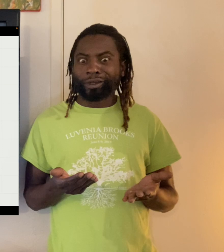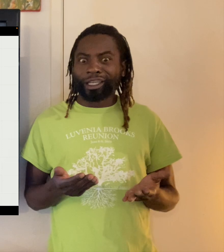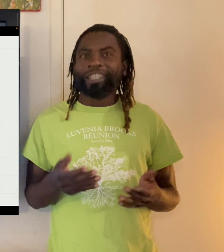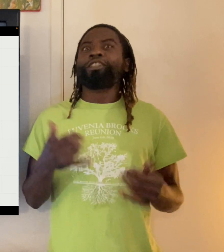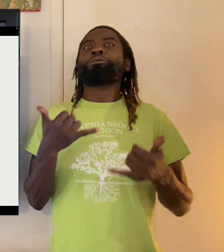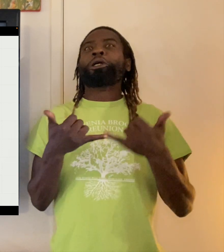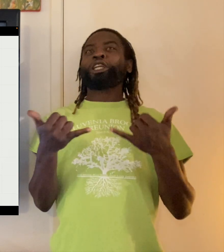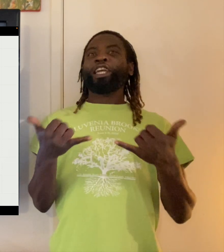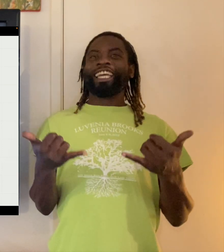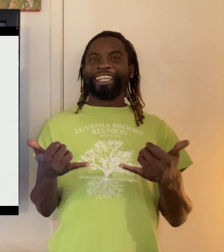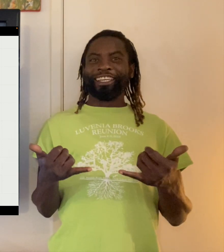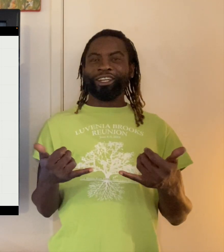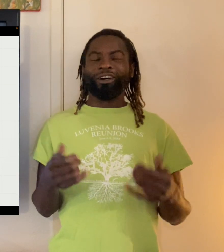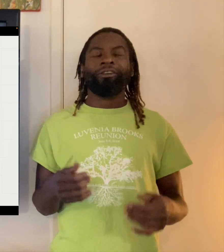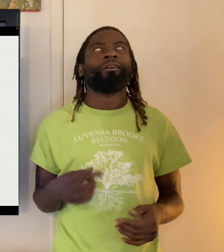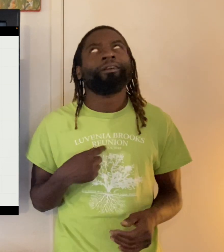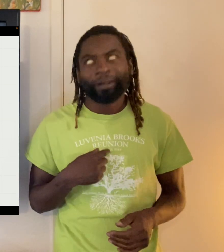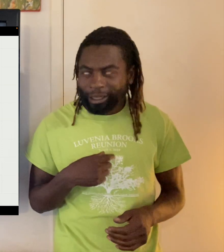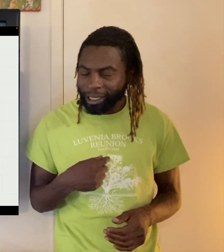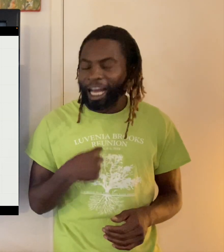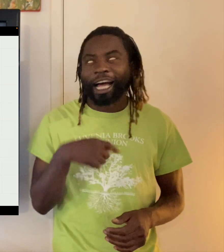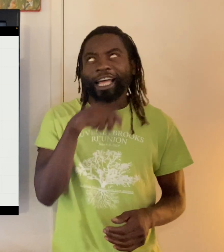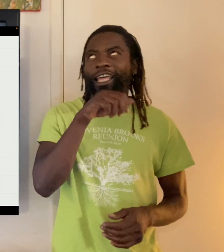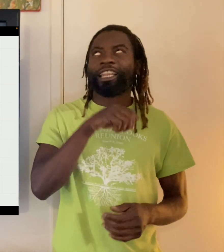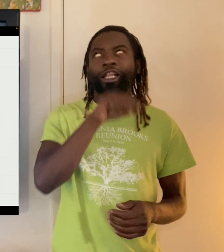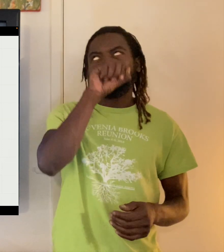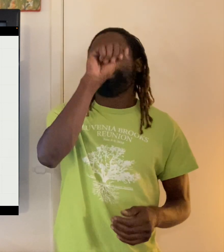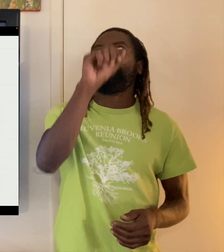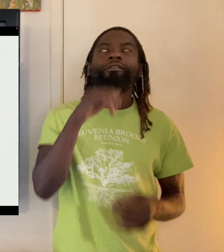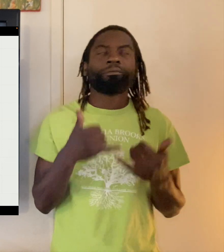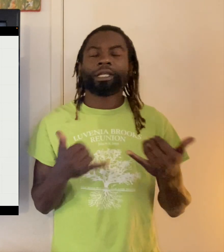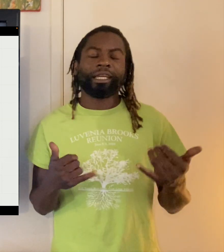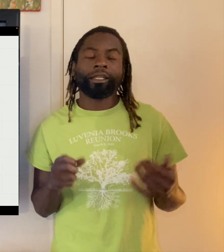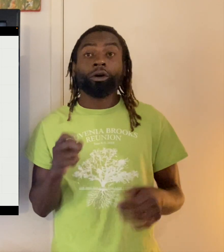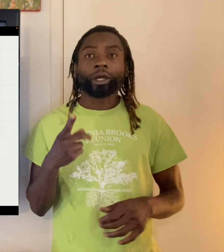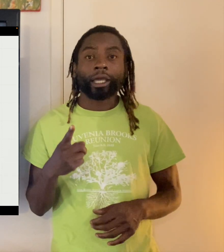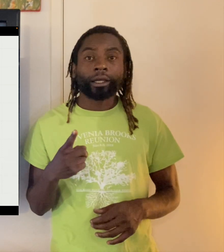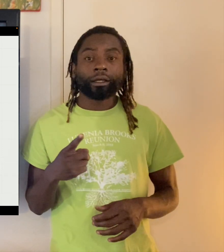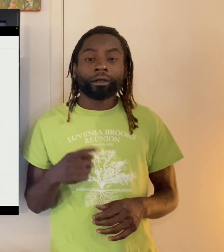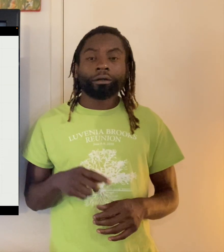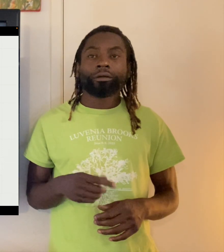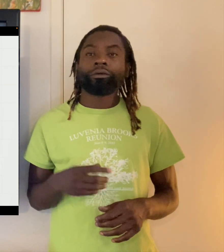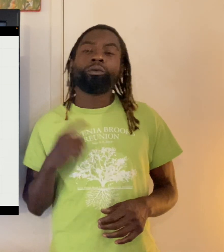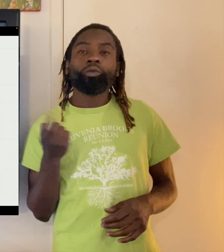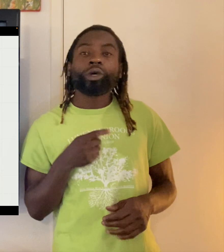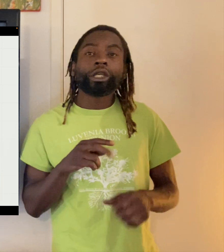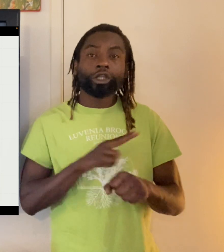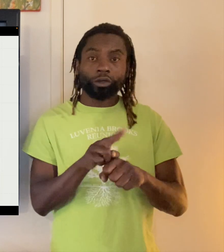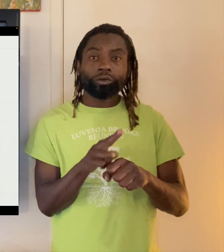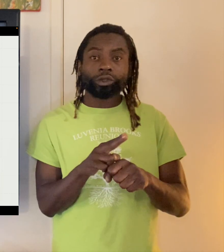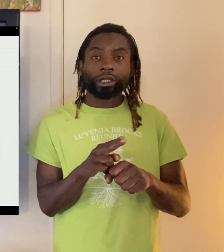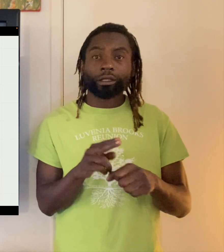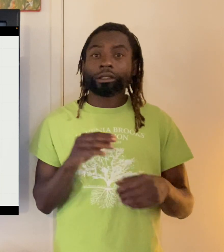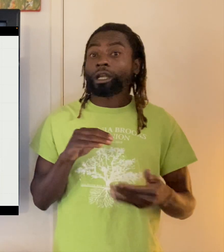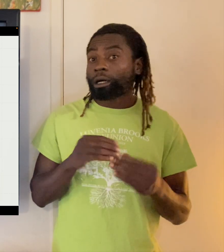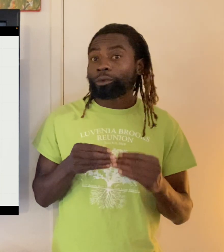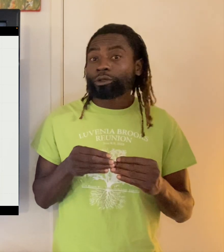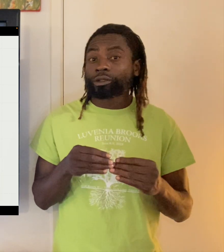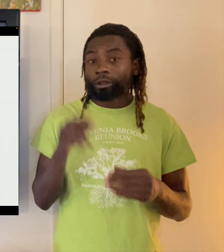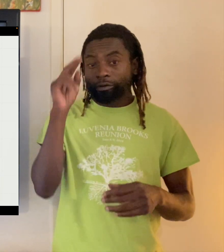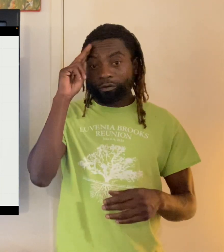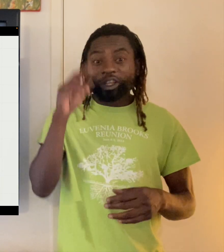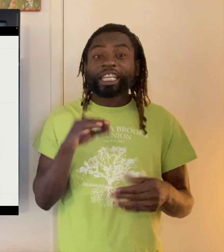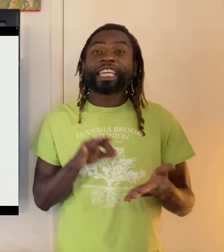even spaghetti. Oh, I love spaghetti. Okay, so one thing we use numbers for is when